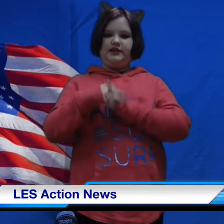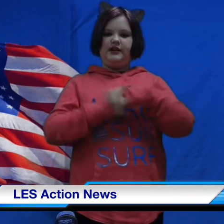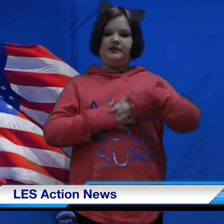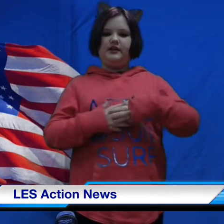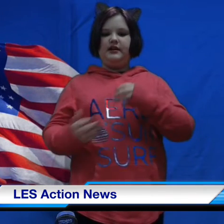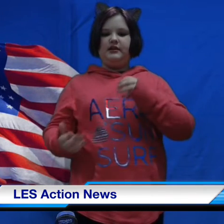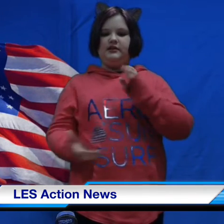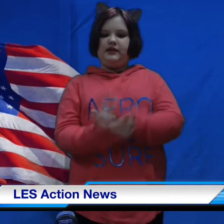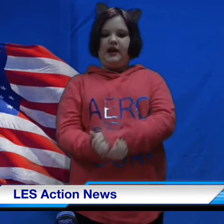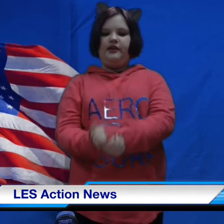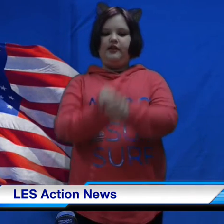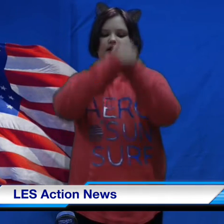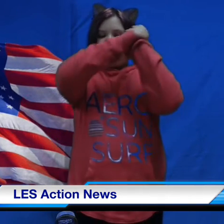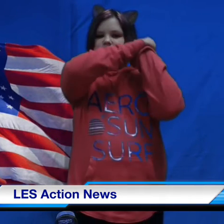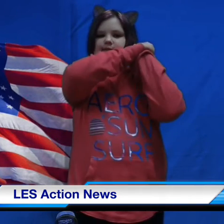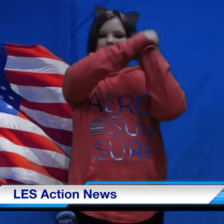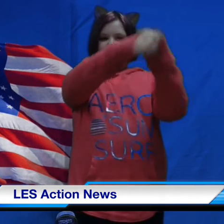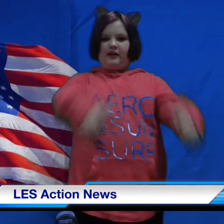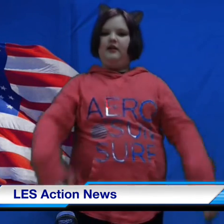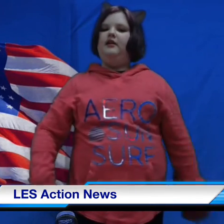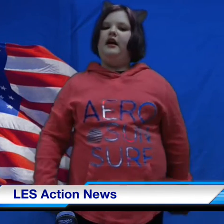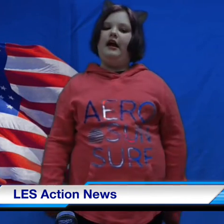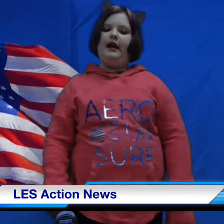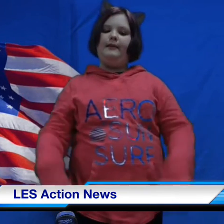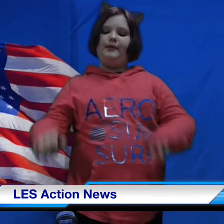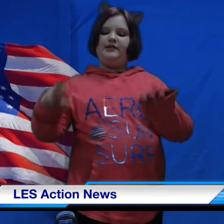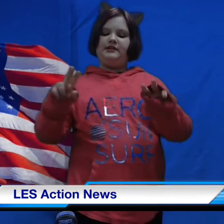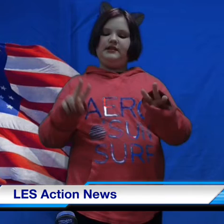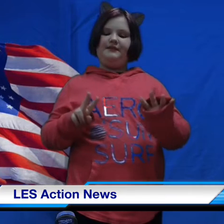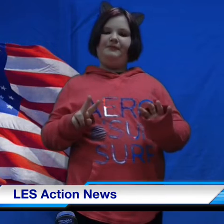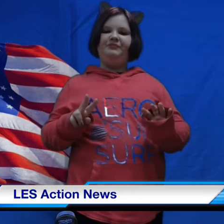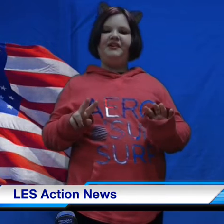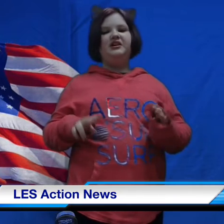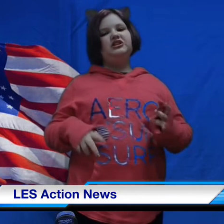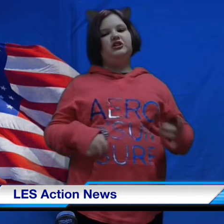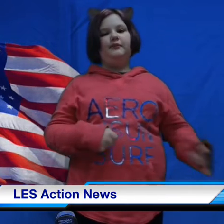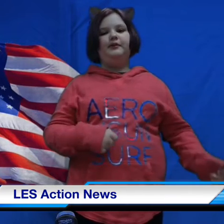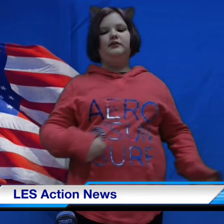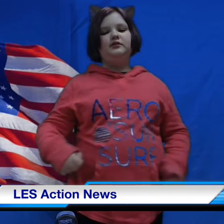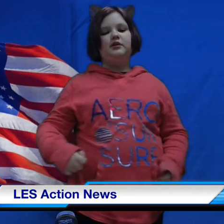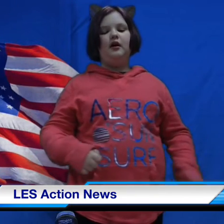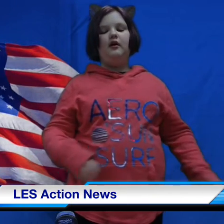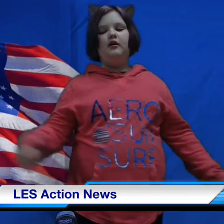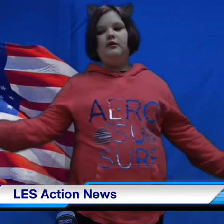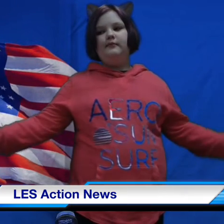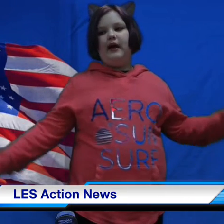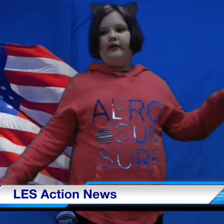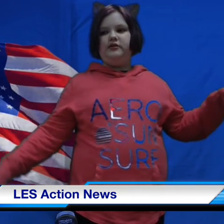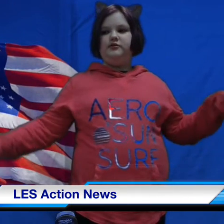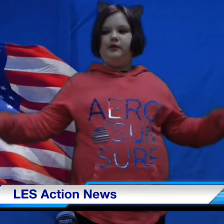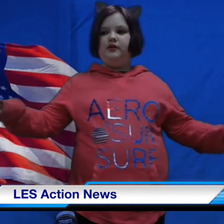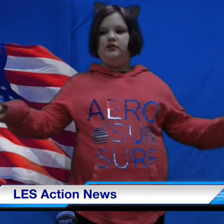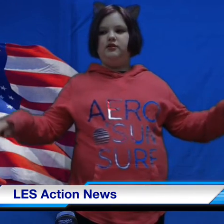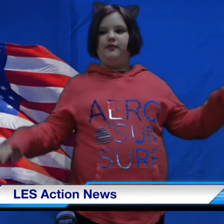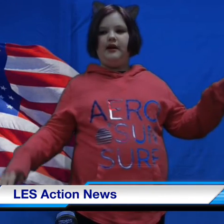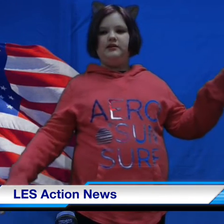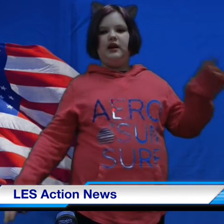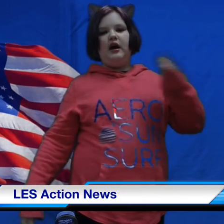synergize. Together is better. Habit 7, sharpen the saw, balance builds best.